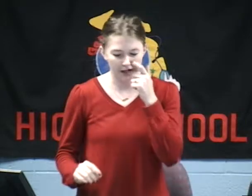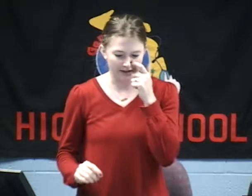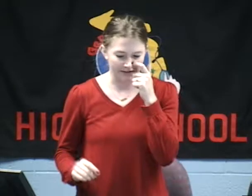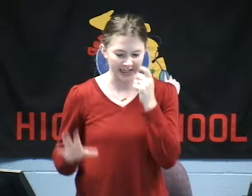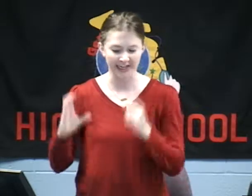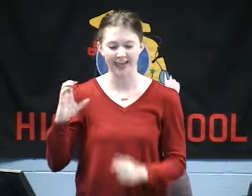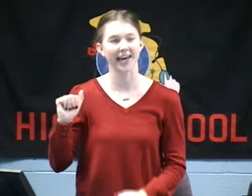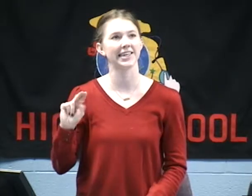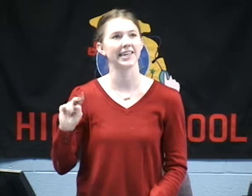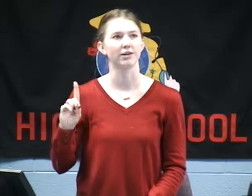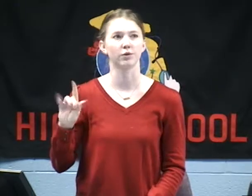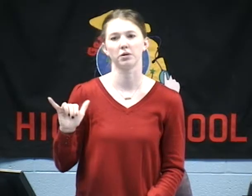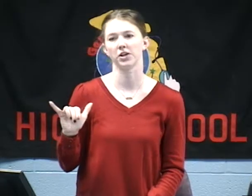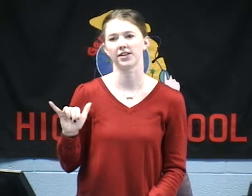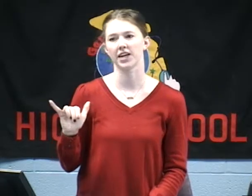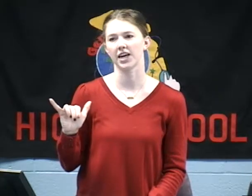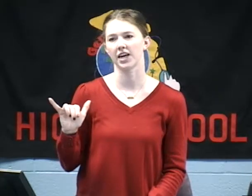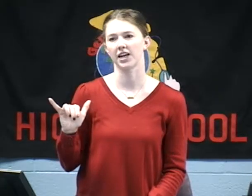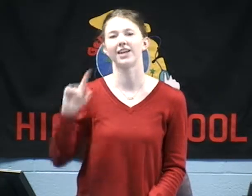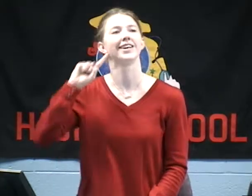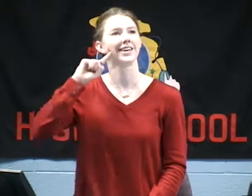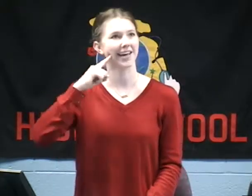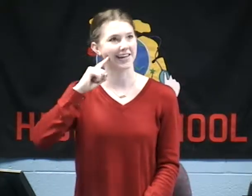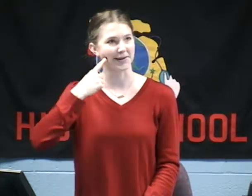Number 17, candy. Well, we just did it. Yeah. Candy.